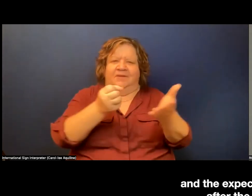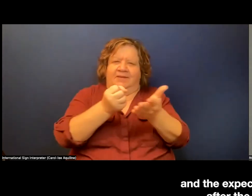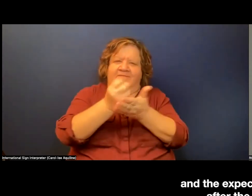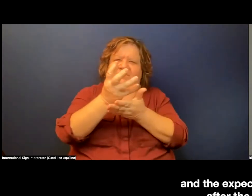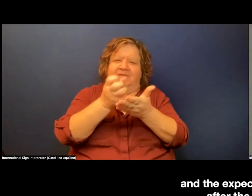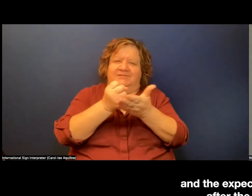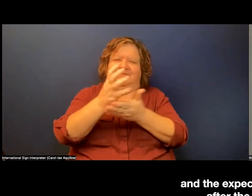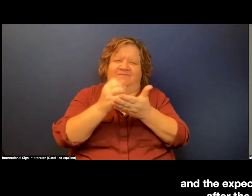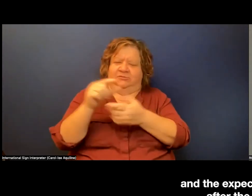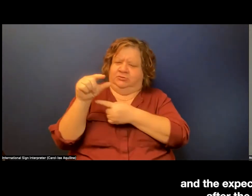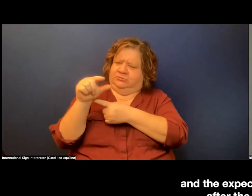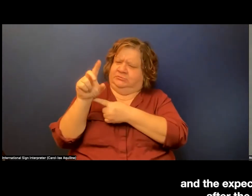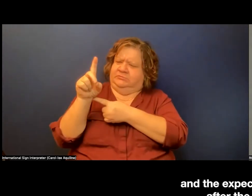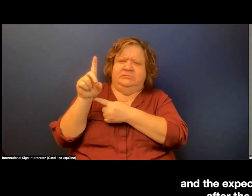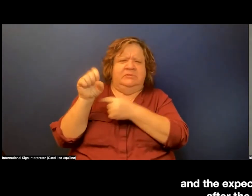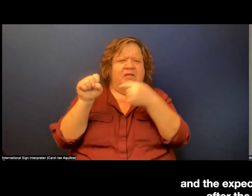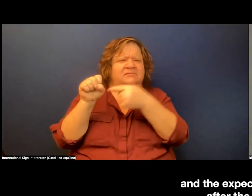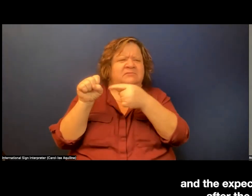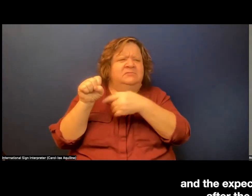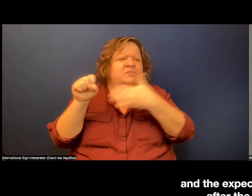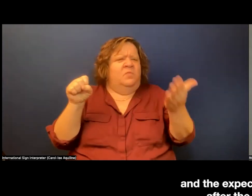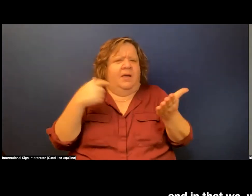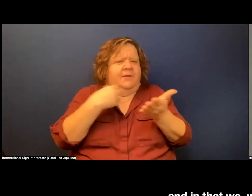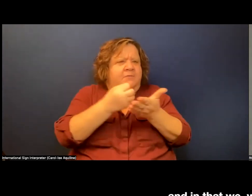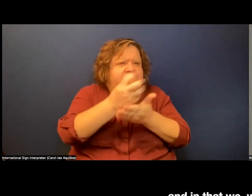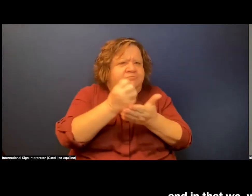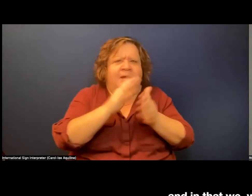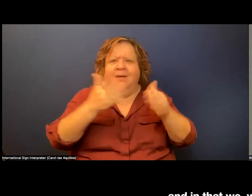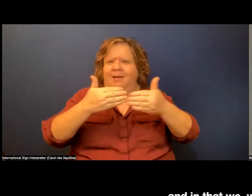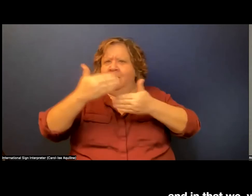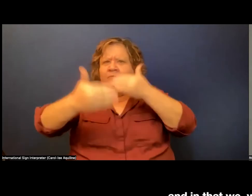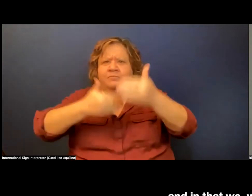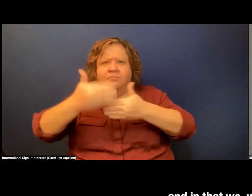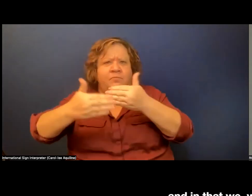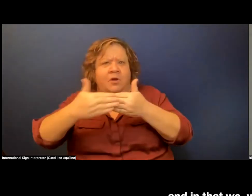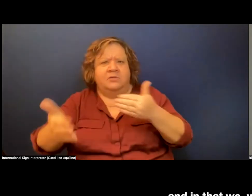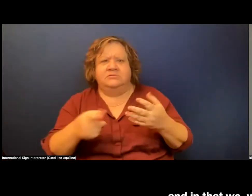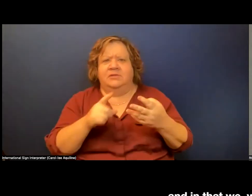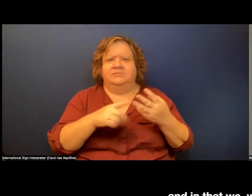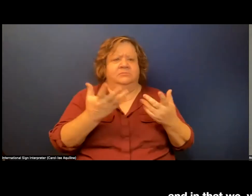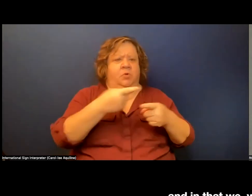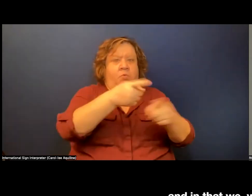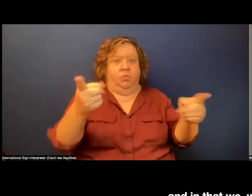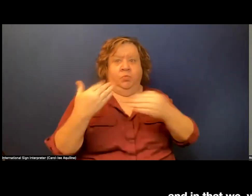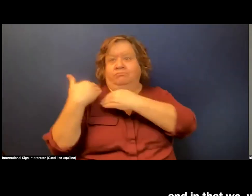processes that and the expectations of us after the summit. And in that,